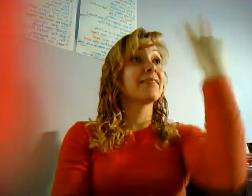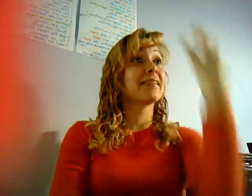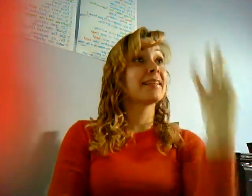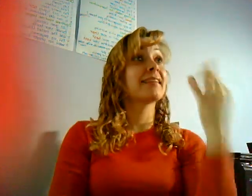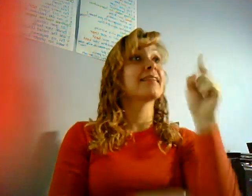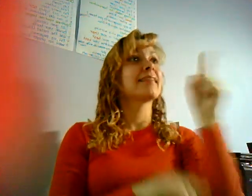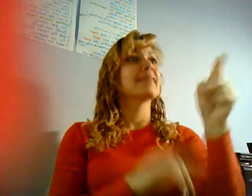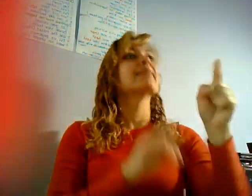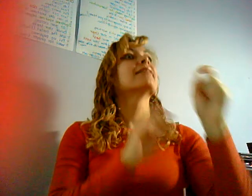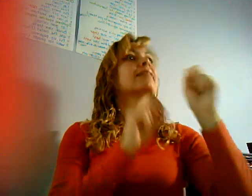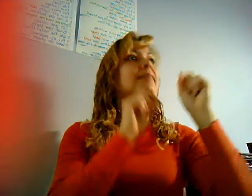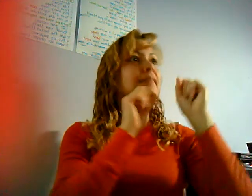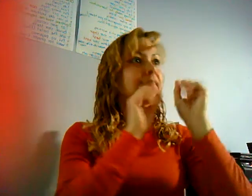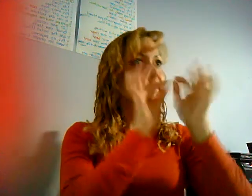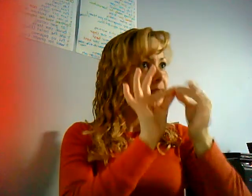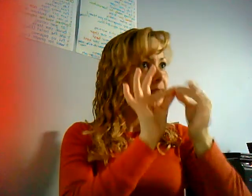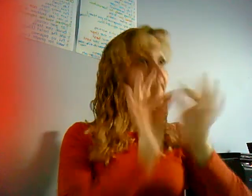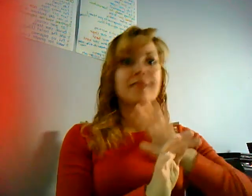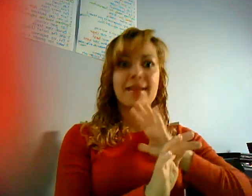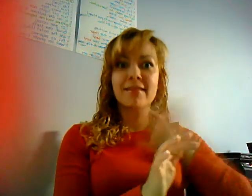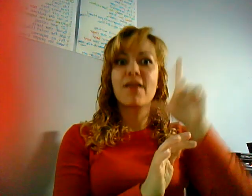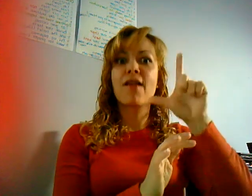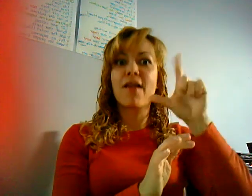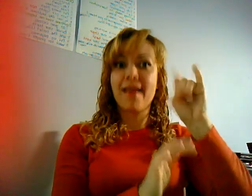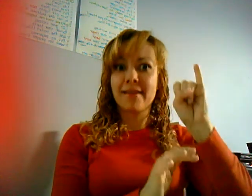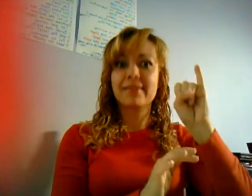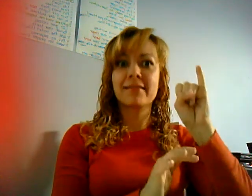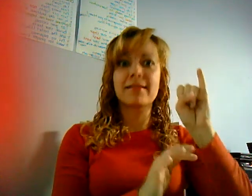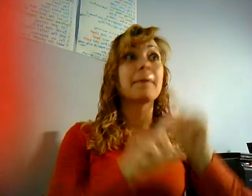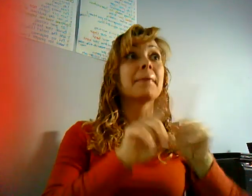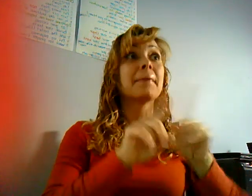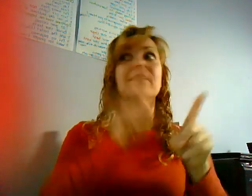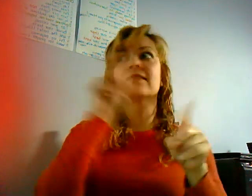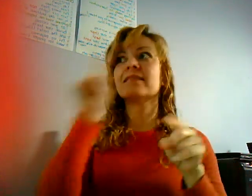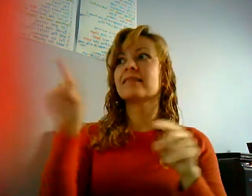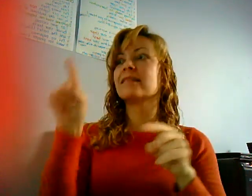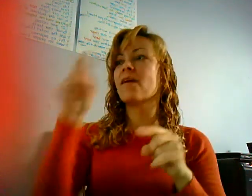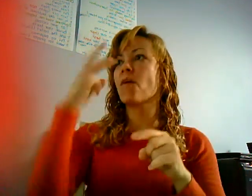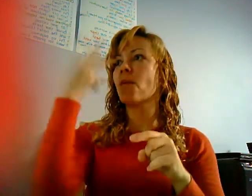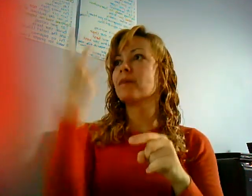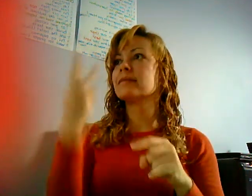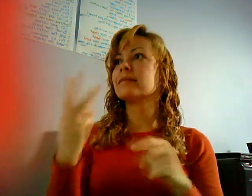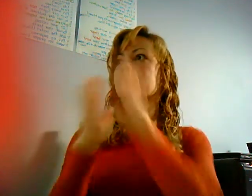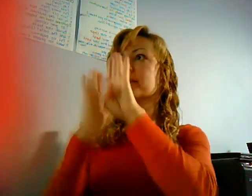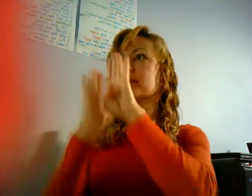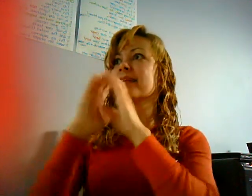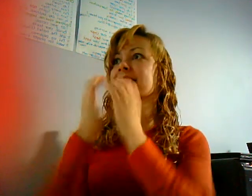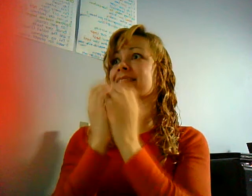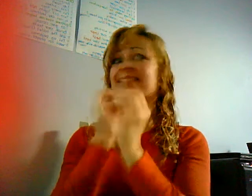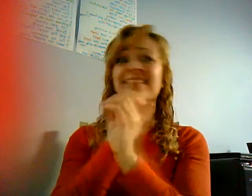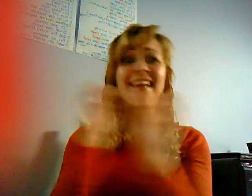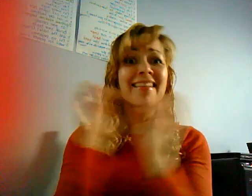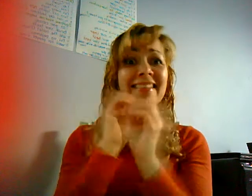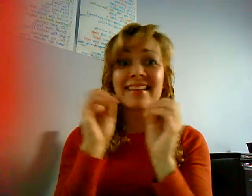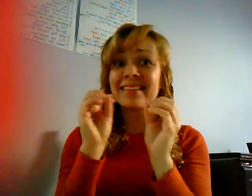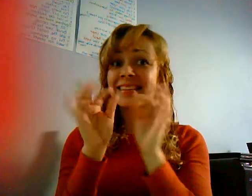But on Sunday and Friday, things were fine. There was an interpreter for me. But on Wednesday night Bible class, there was no